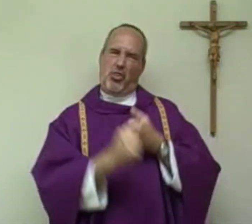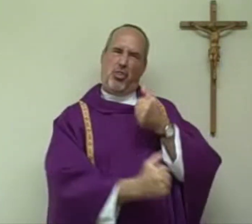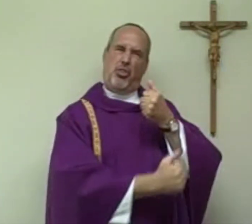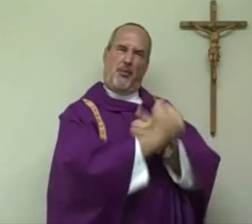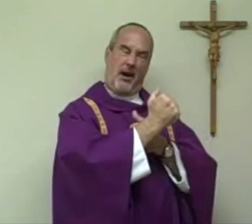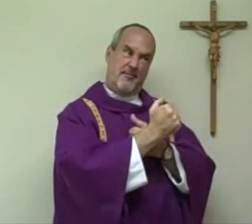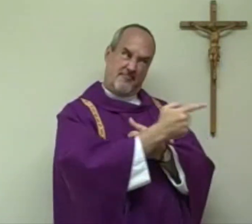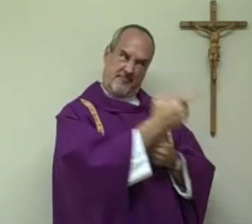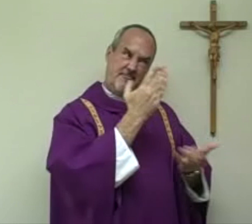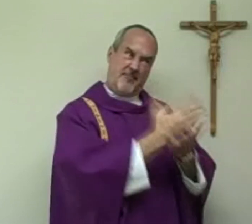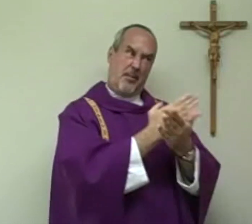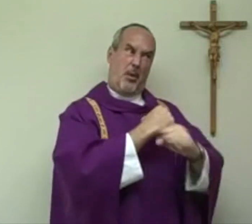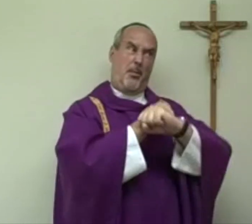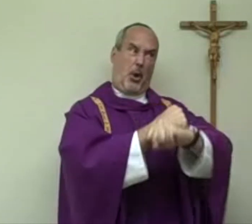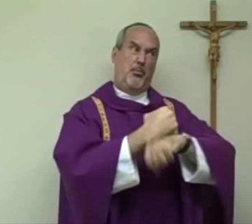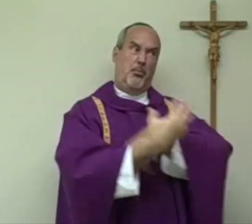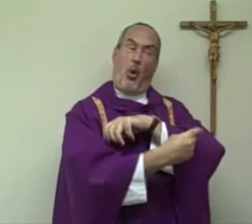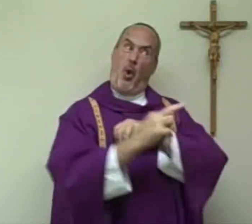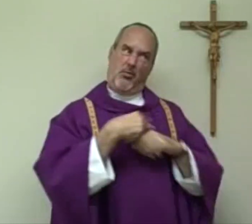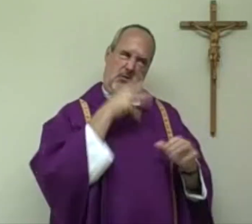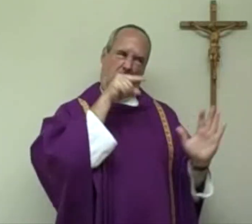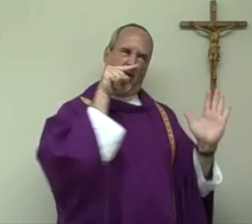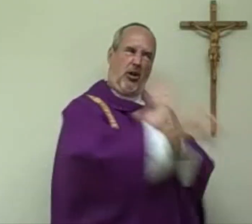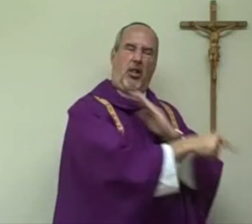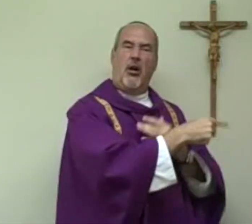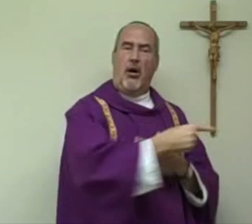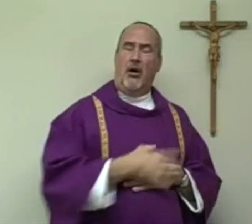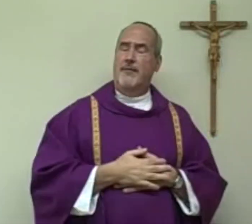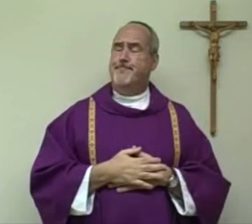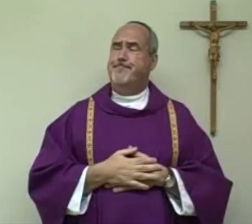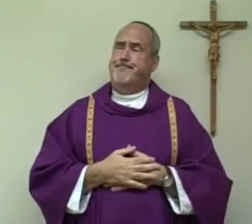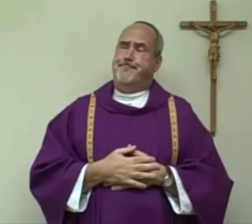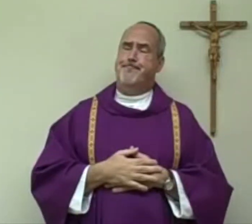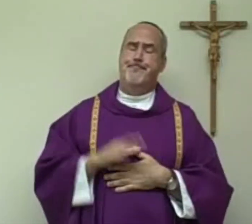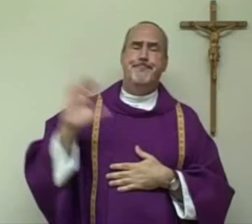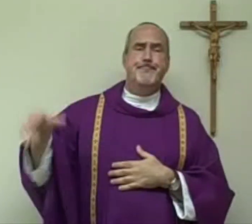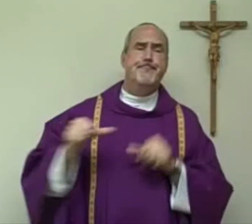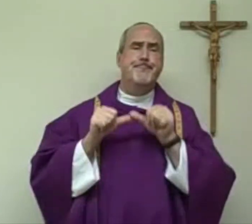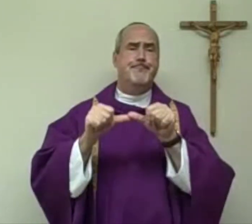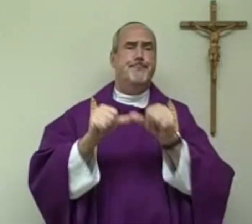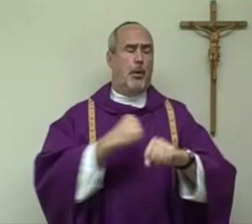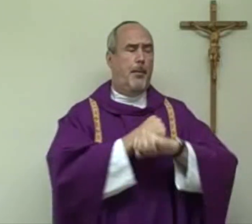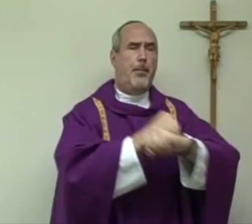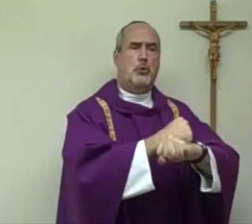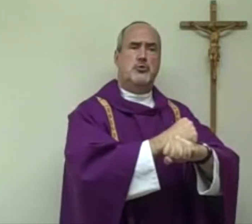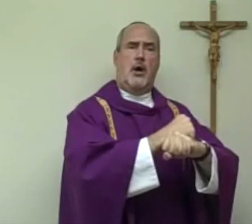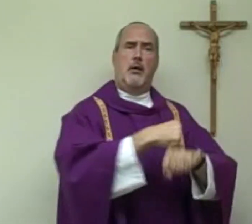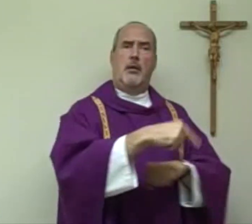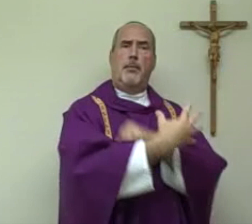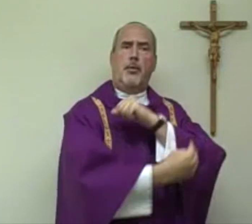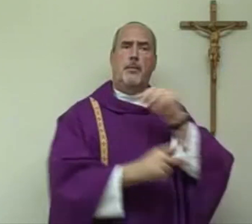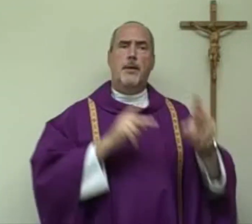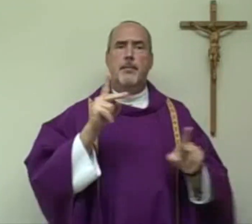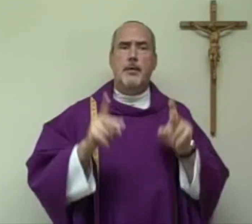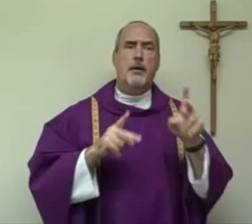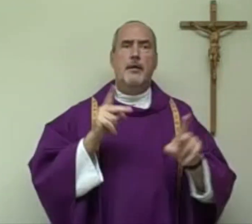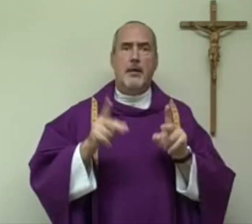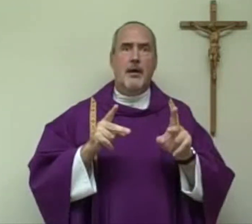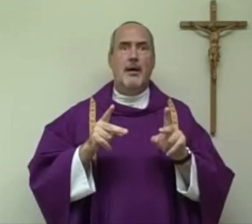people did not like him and threatened him, and that they threatened to kill him, he kept on working with poor